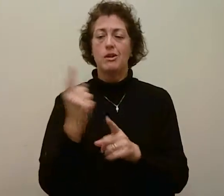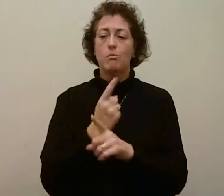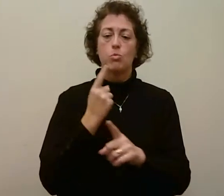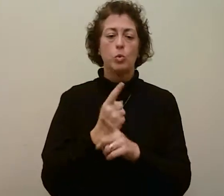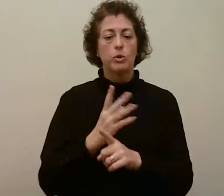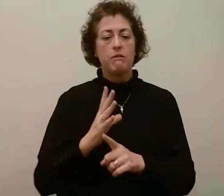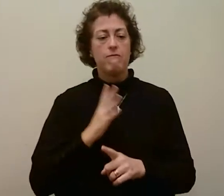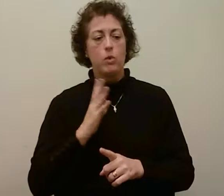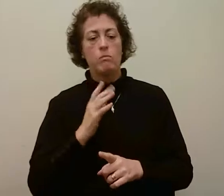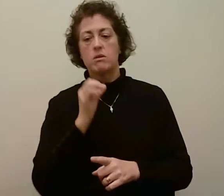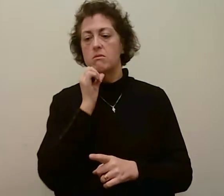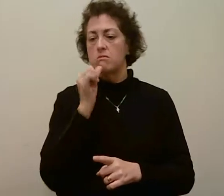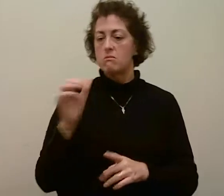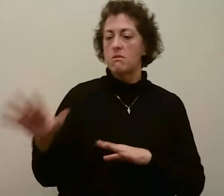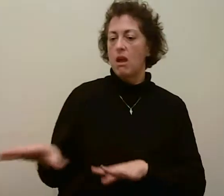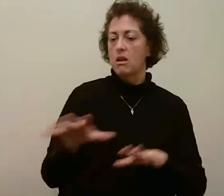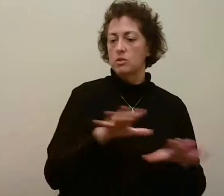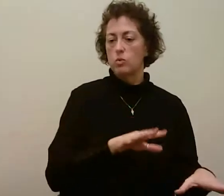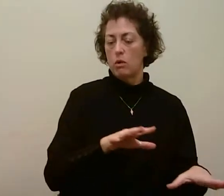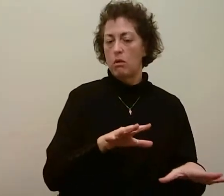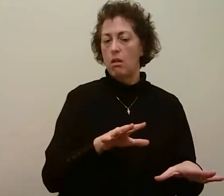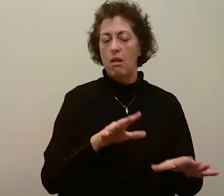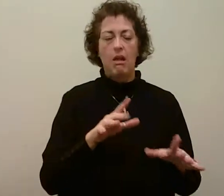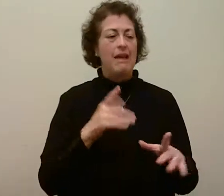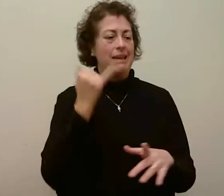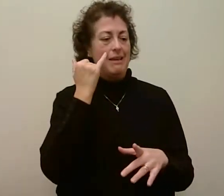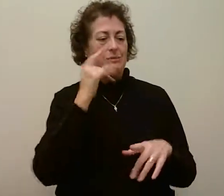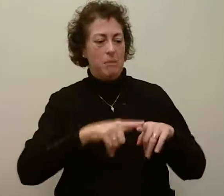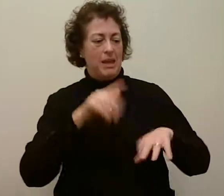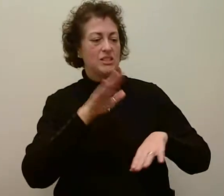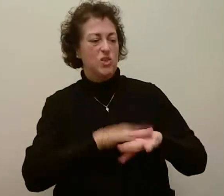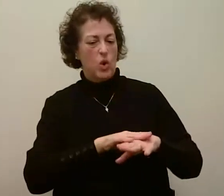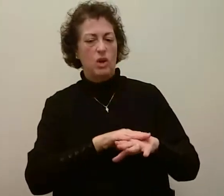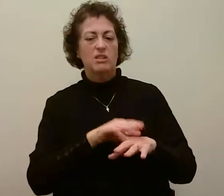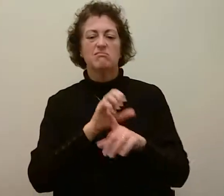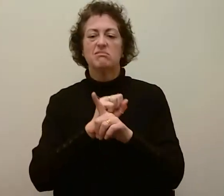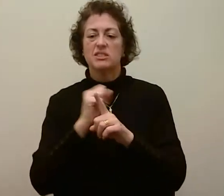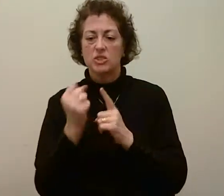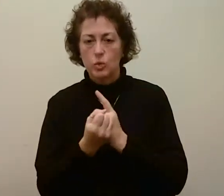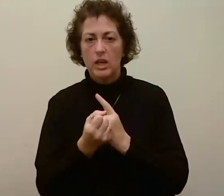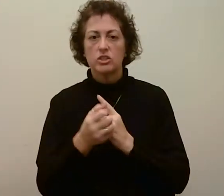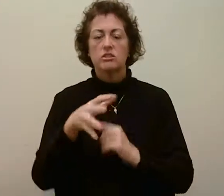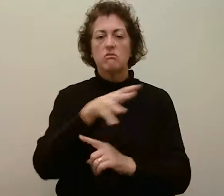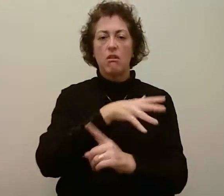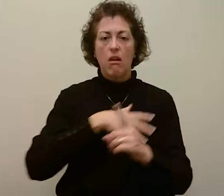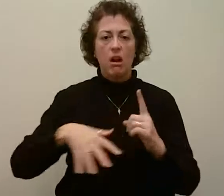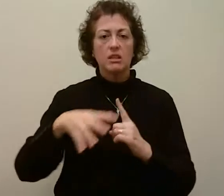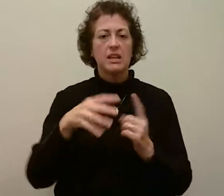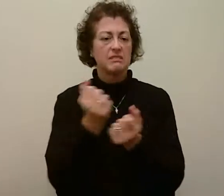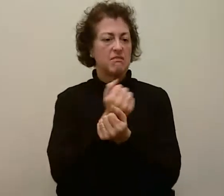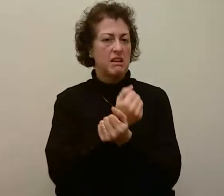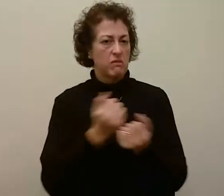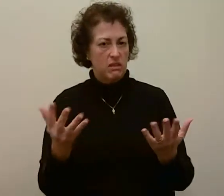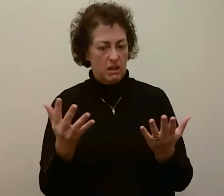the setting, your audience, all of those things. So knowing how to identify which register